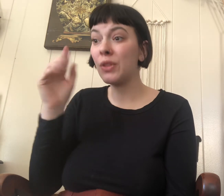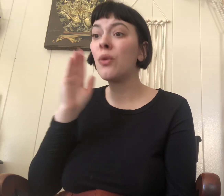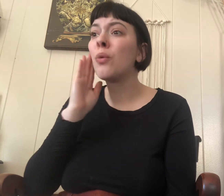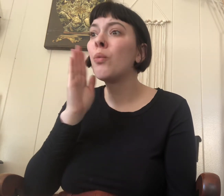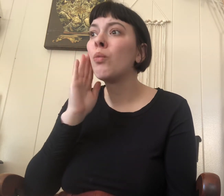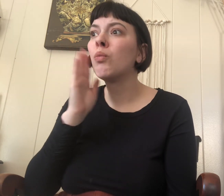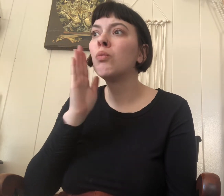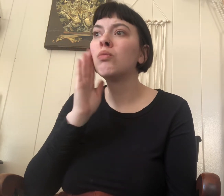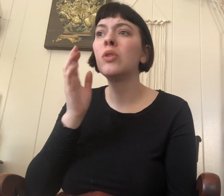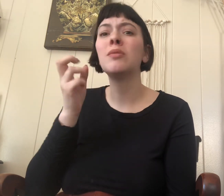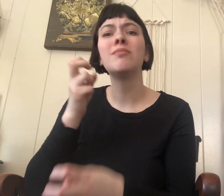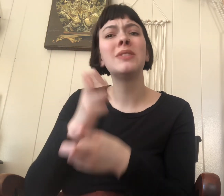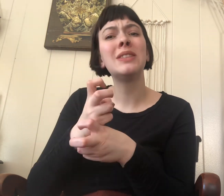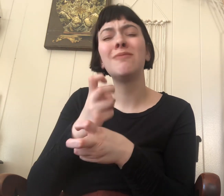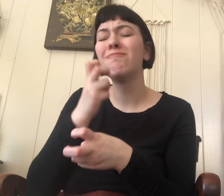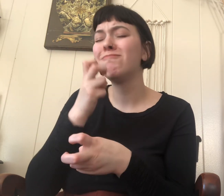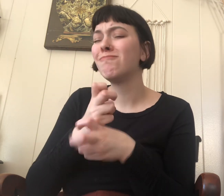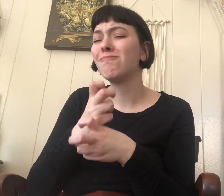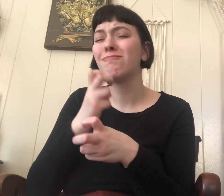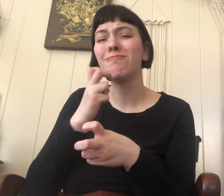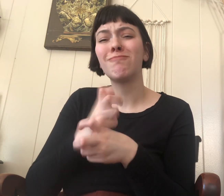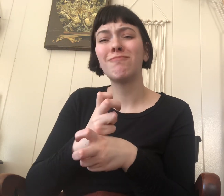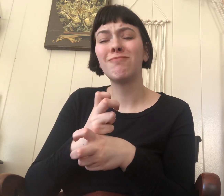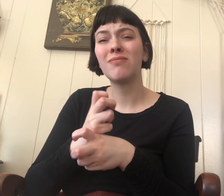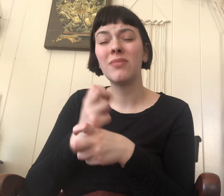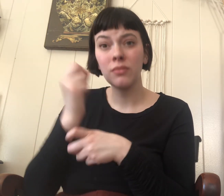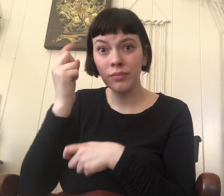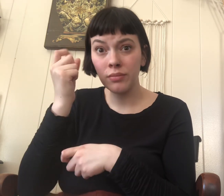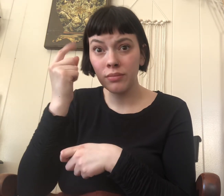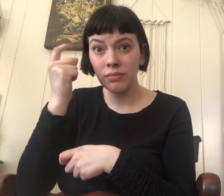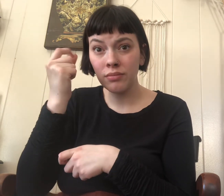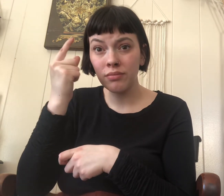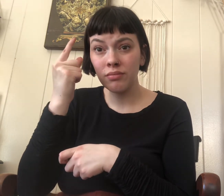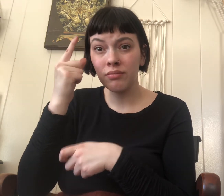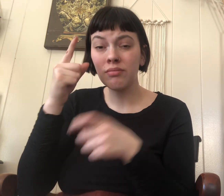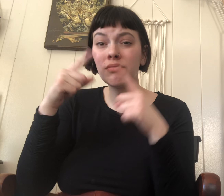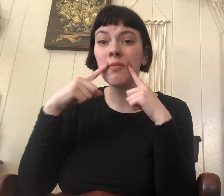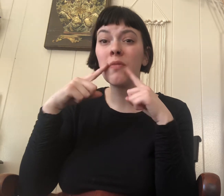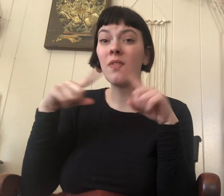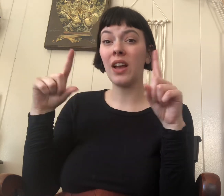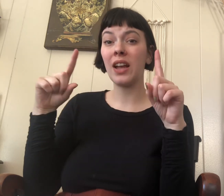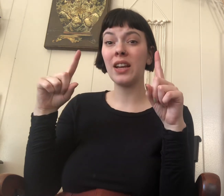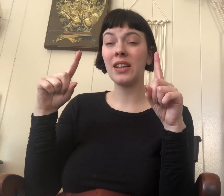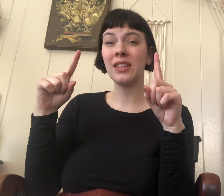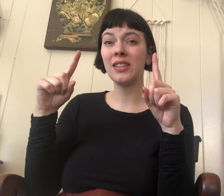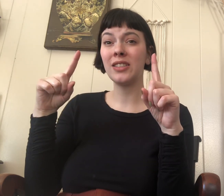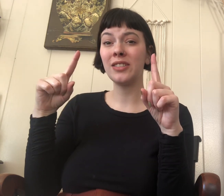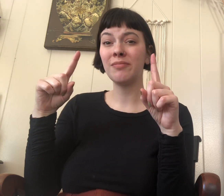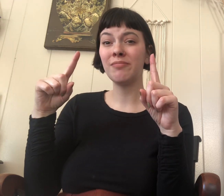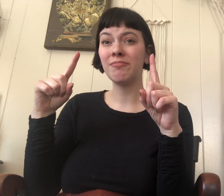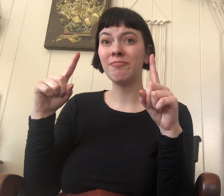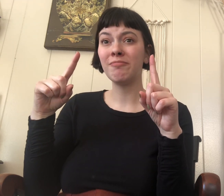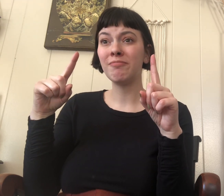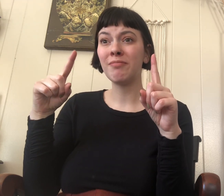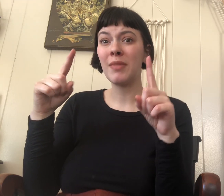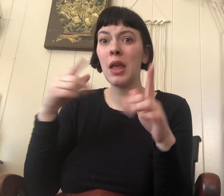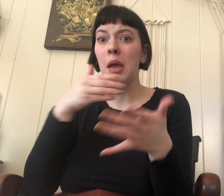ride, but at the end of it, you will be in a better place. Just believe. Believe that you can